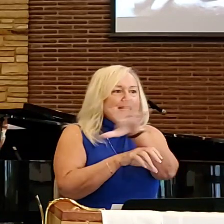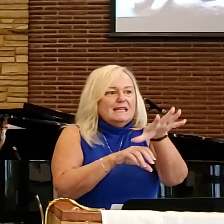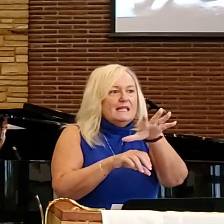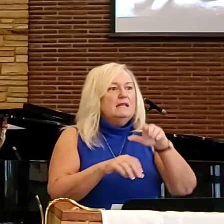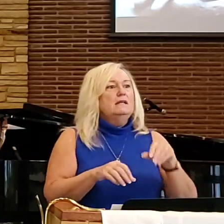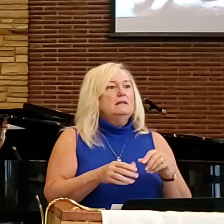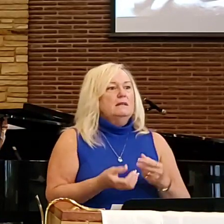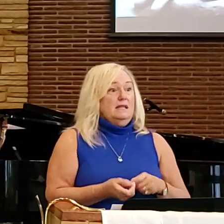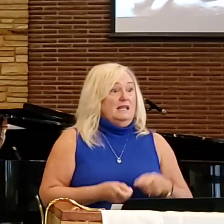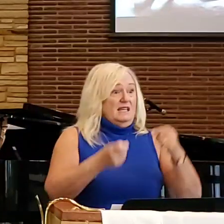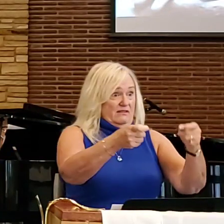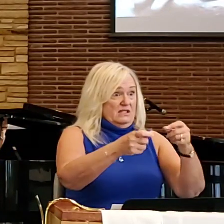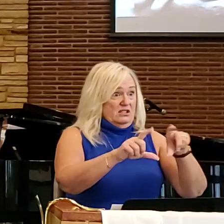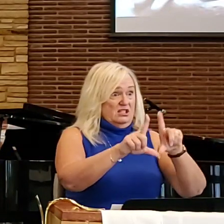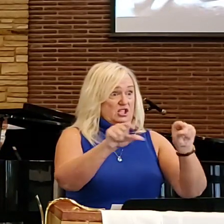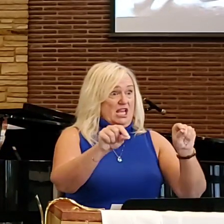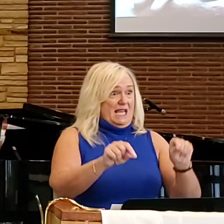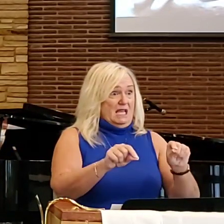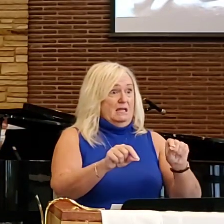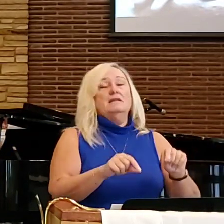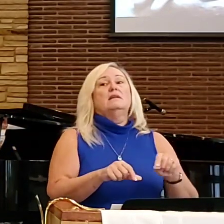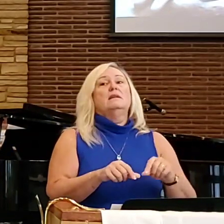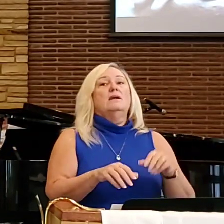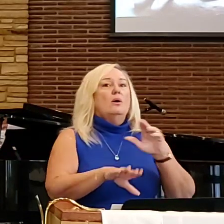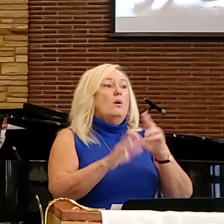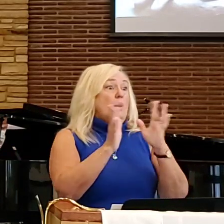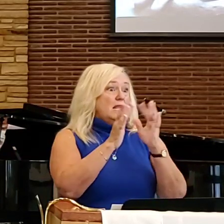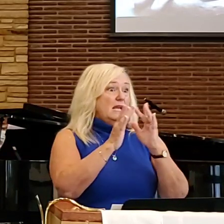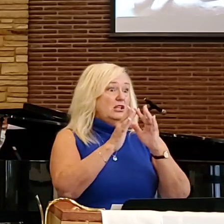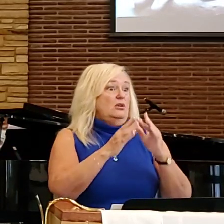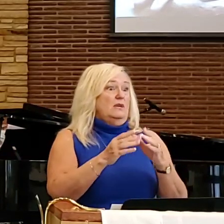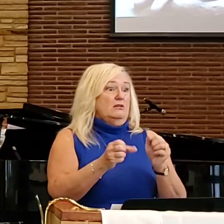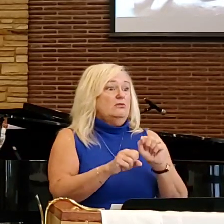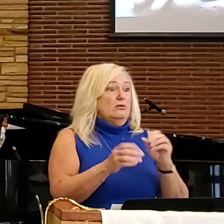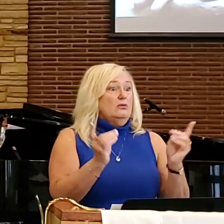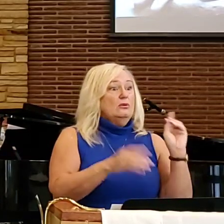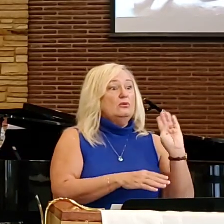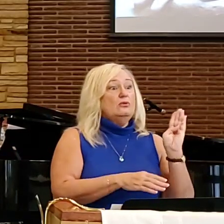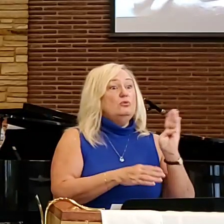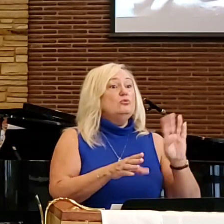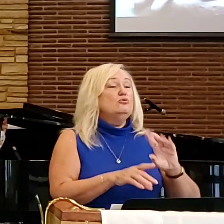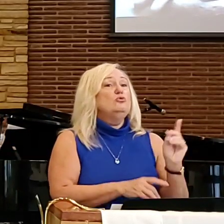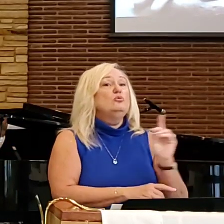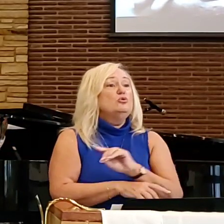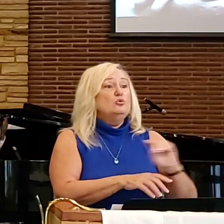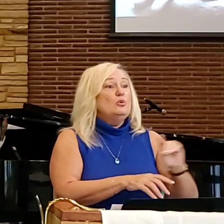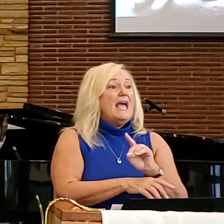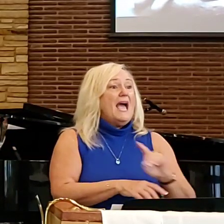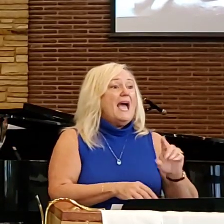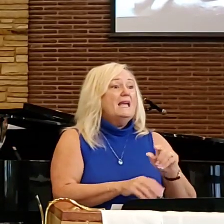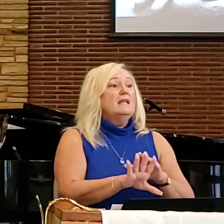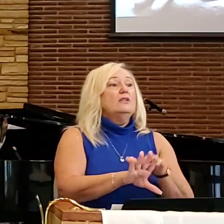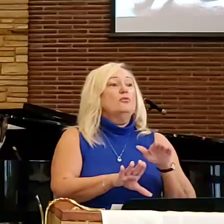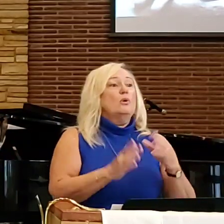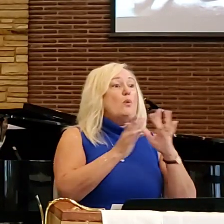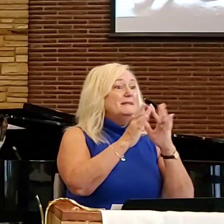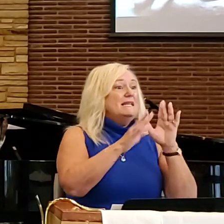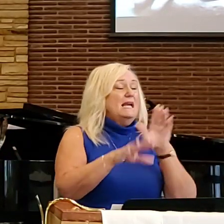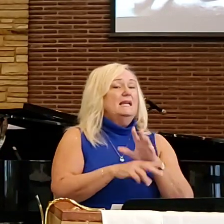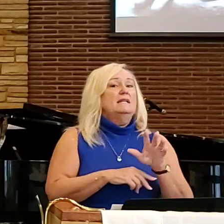or turn in a check. If you're online, you can certainly do that through our website. There is